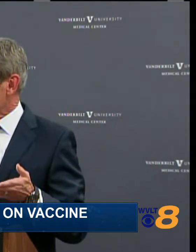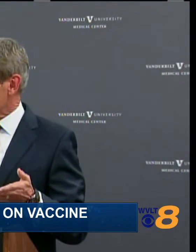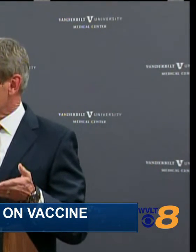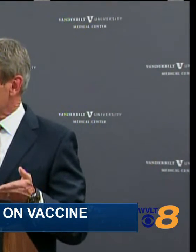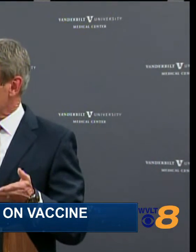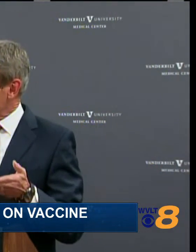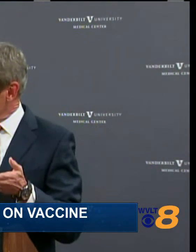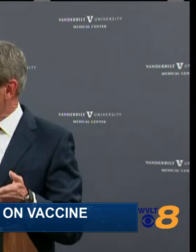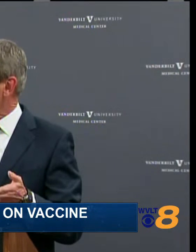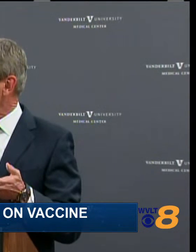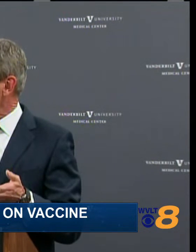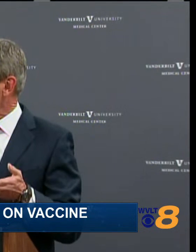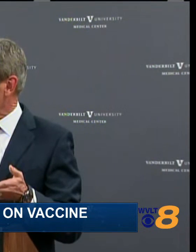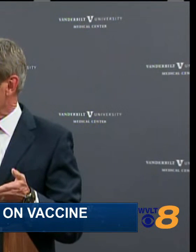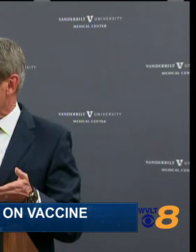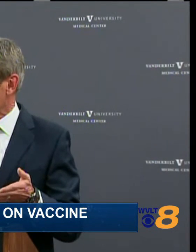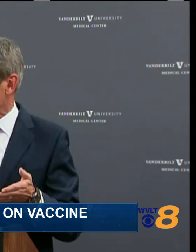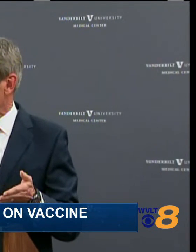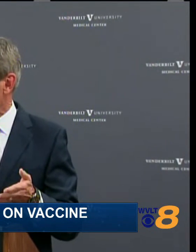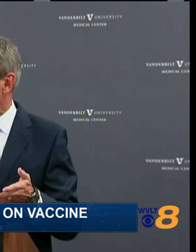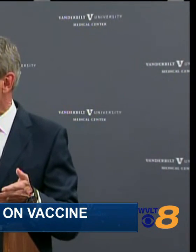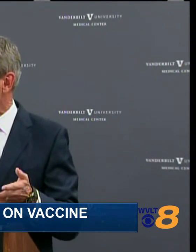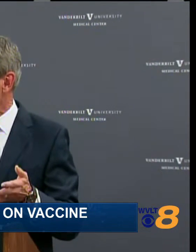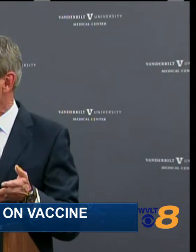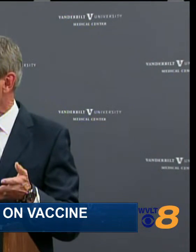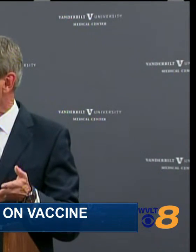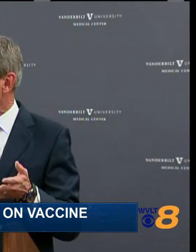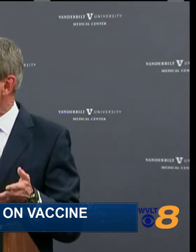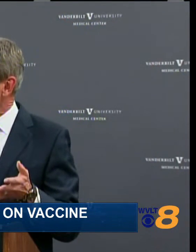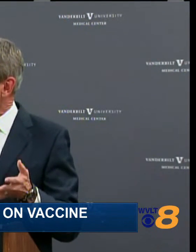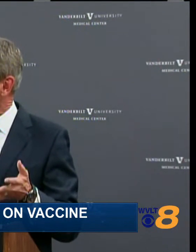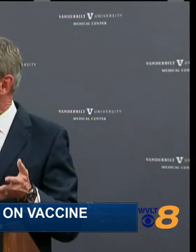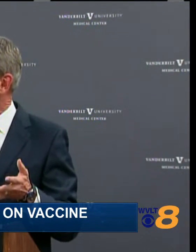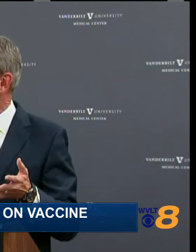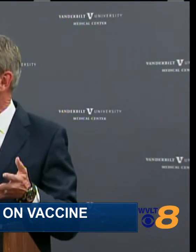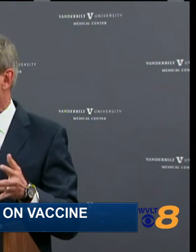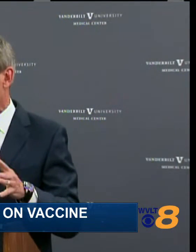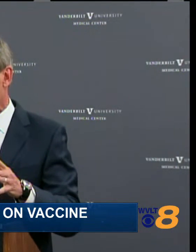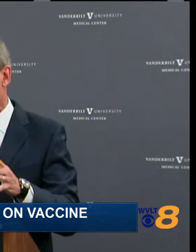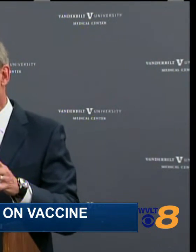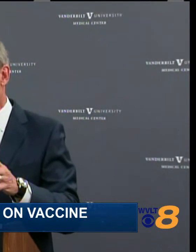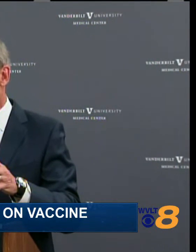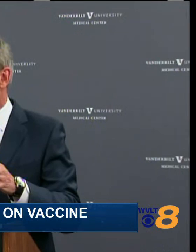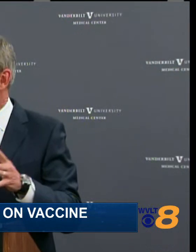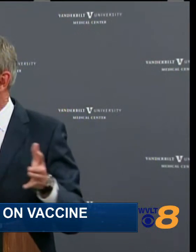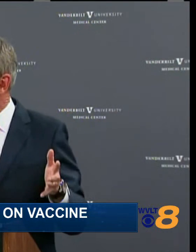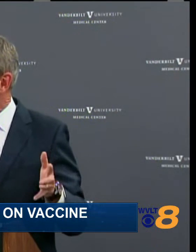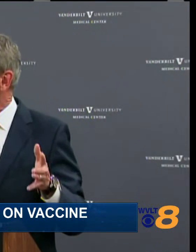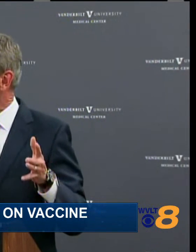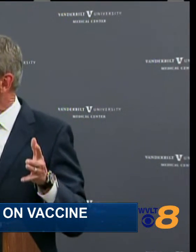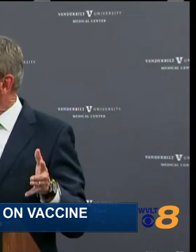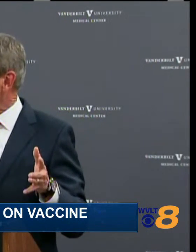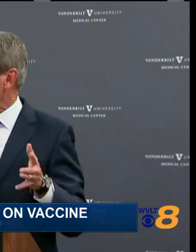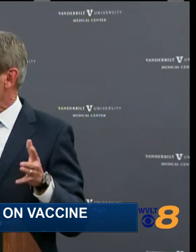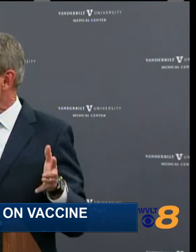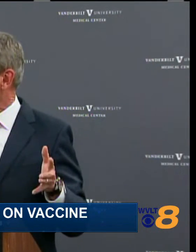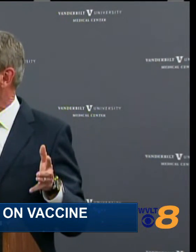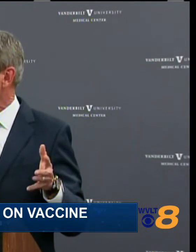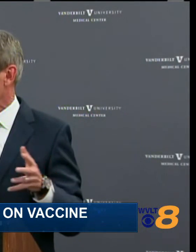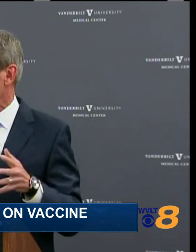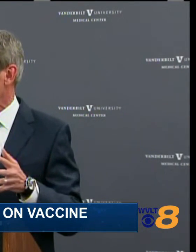that Tennesseans have to make a choice as to whether or not they're going to take this vaccine. But what we want to do is provide as much information